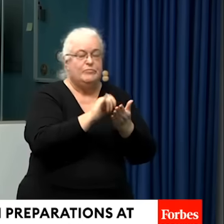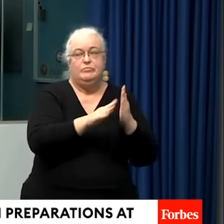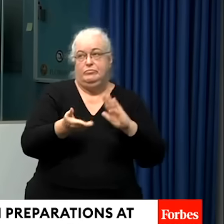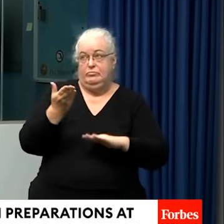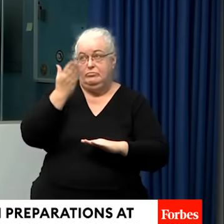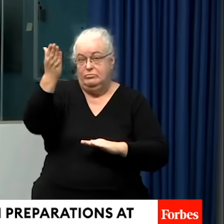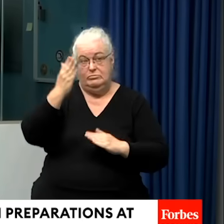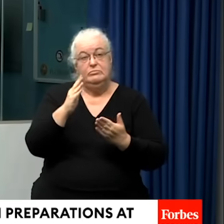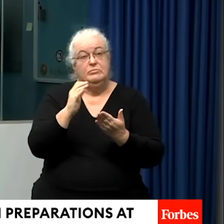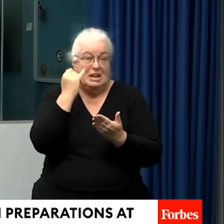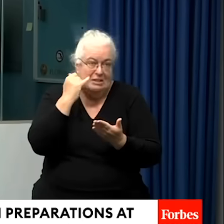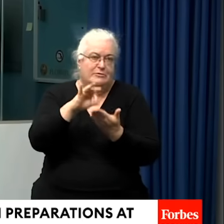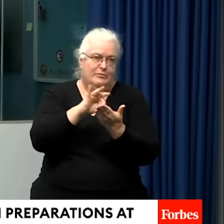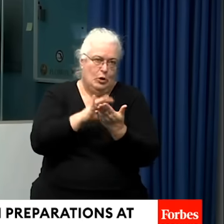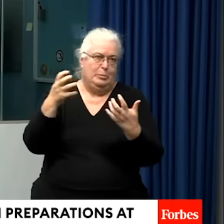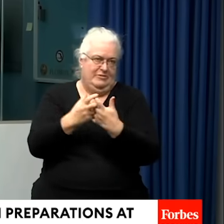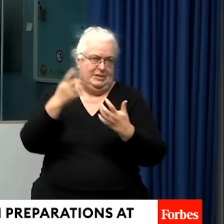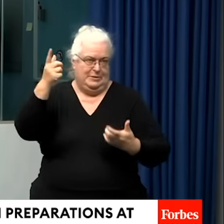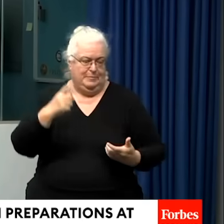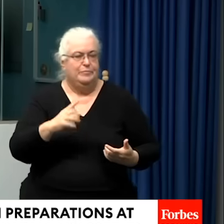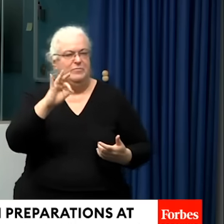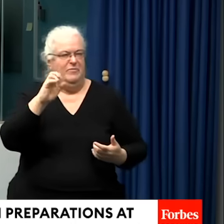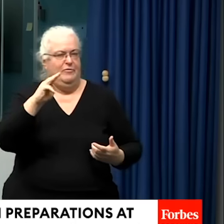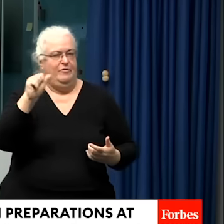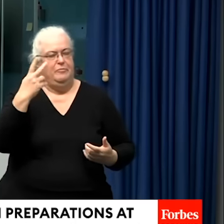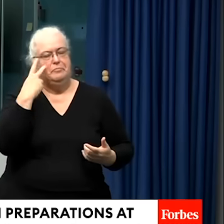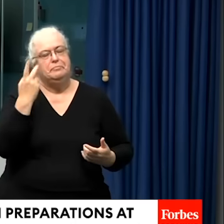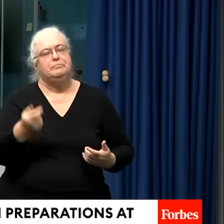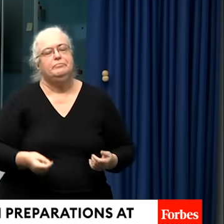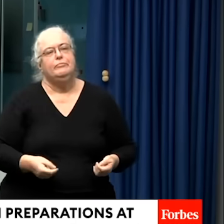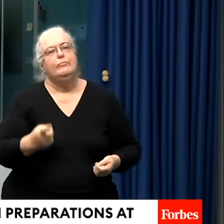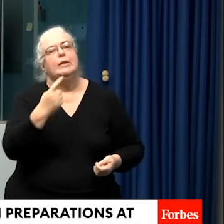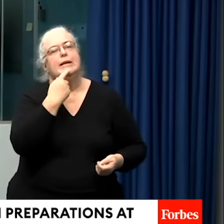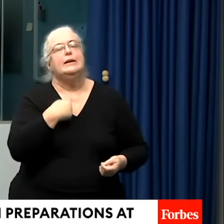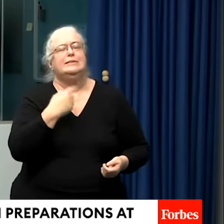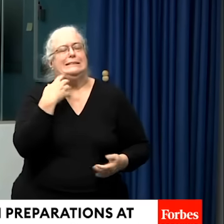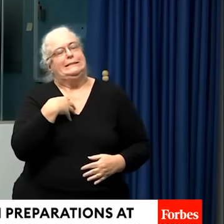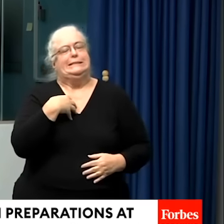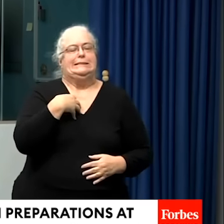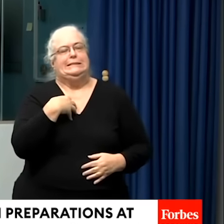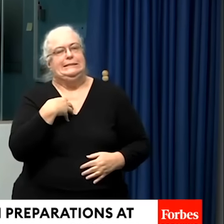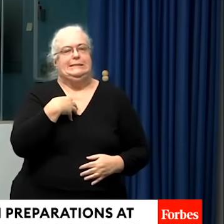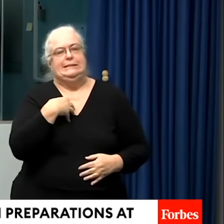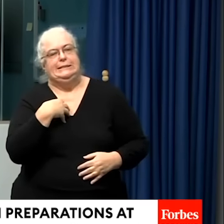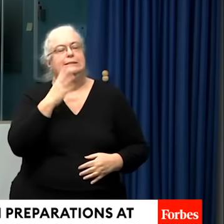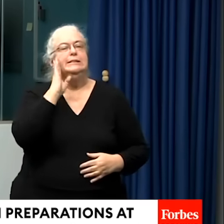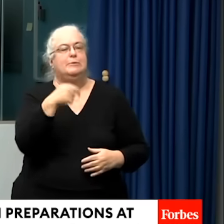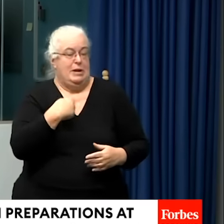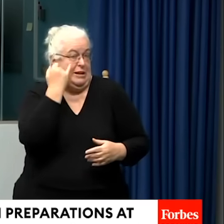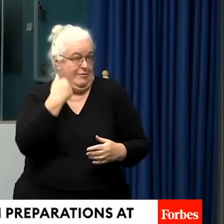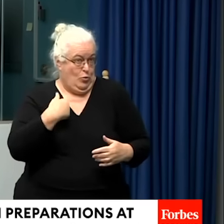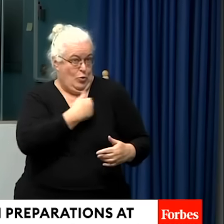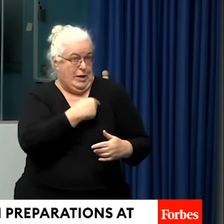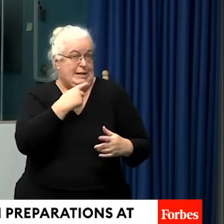we will make the request for a declaration. I will tell you, it's going to be iffy, but if we meet the criteria, we